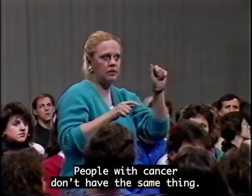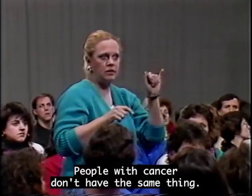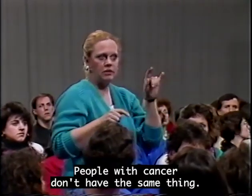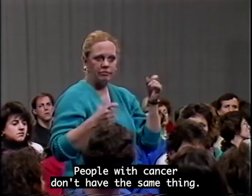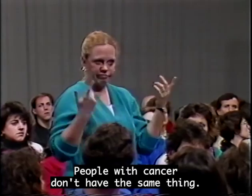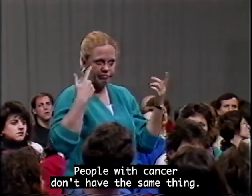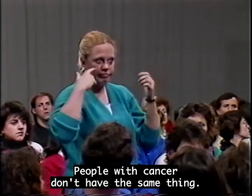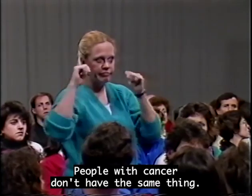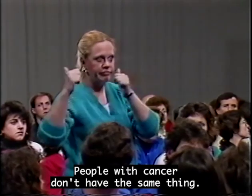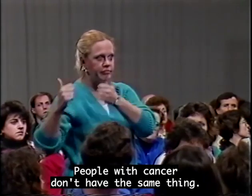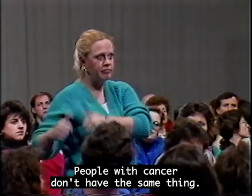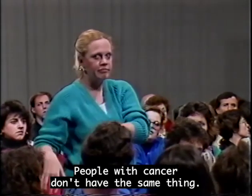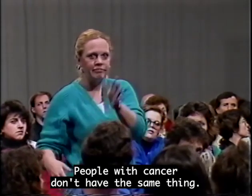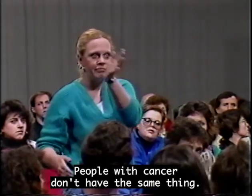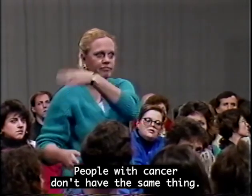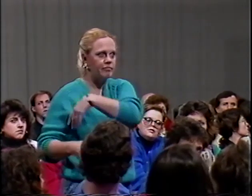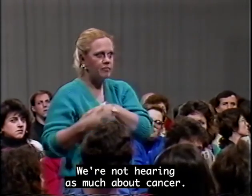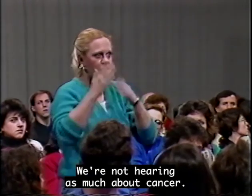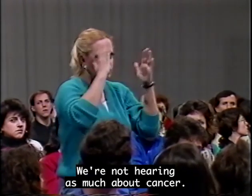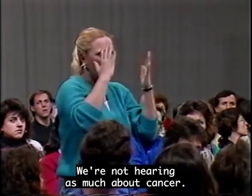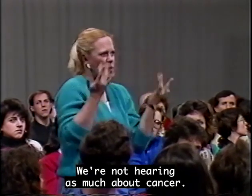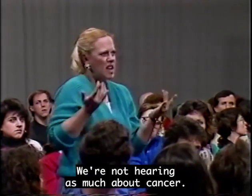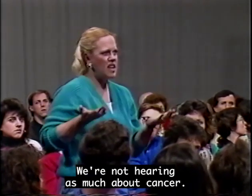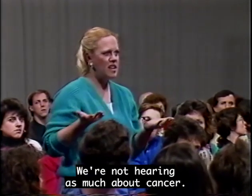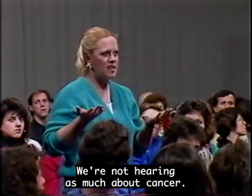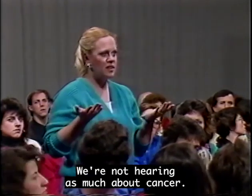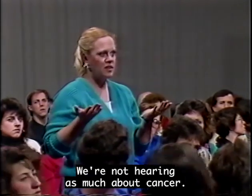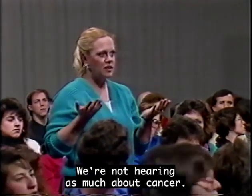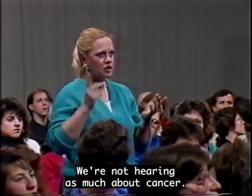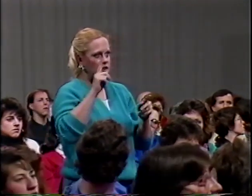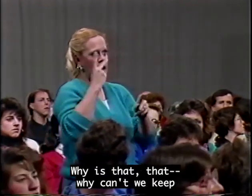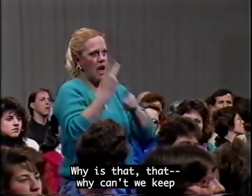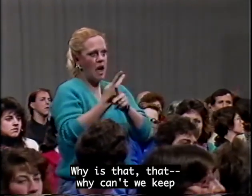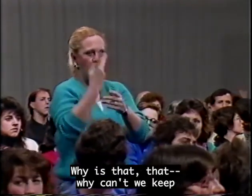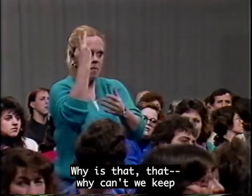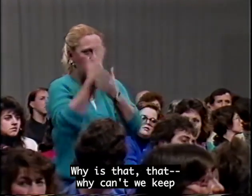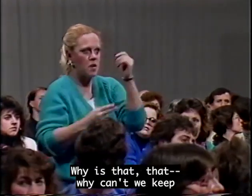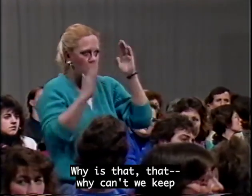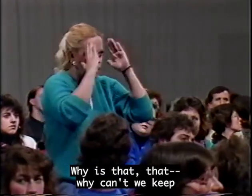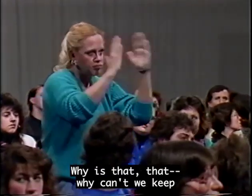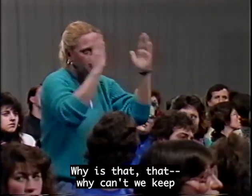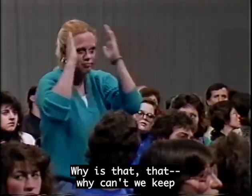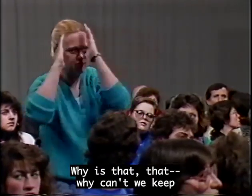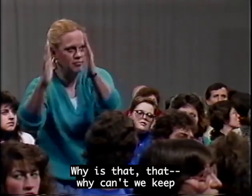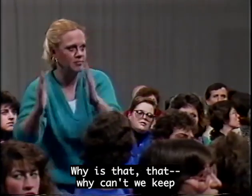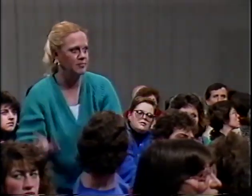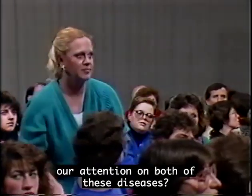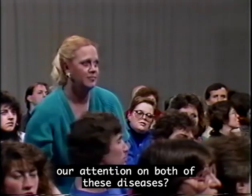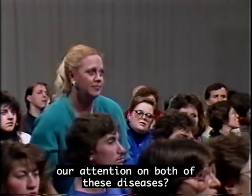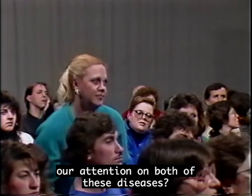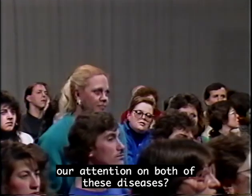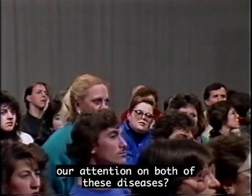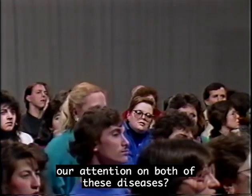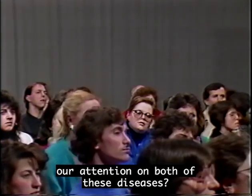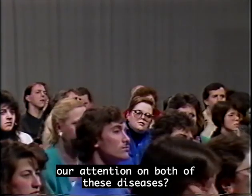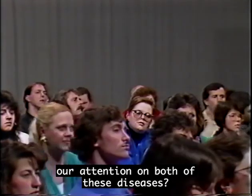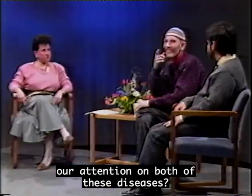people with cancer don't have the same thing. We're not hearing as much about cancer. Why is that? Why can't we keep our attention on both of these